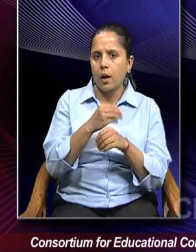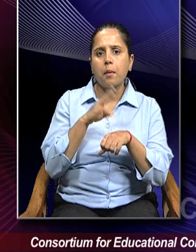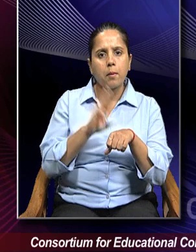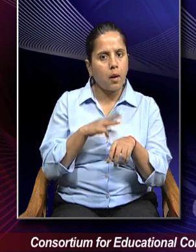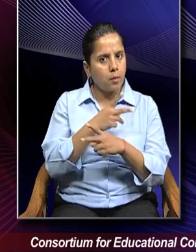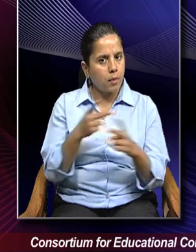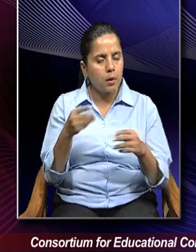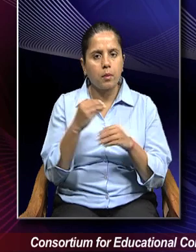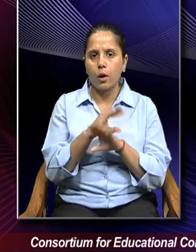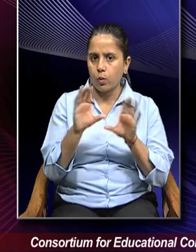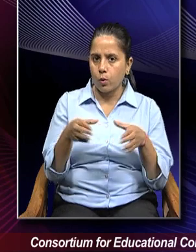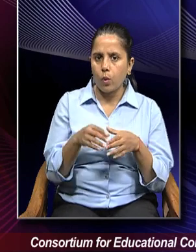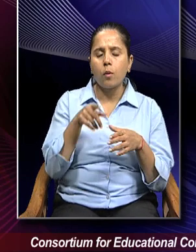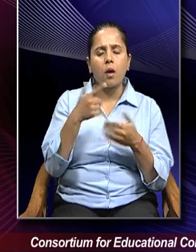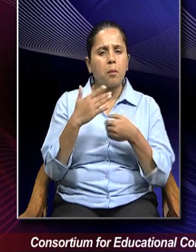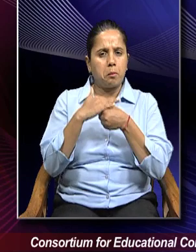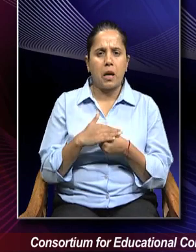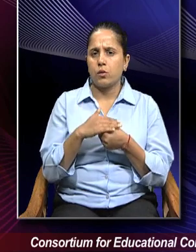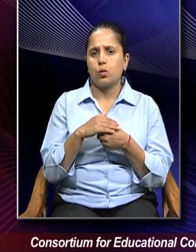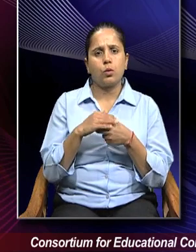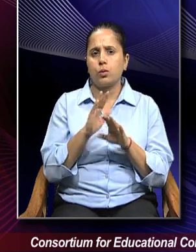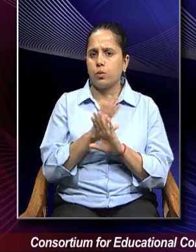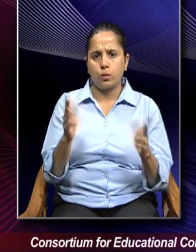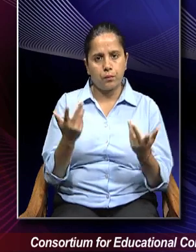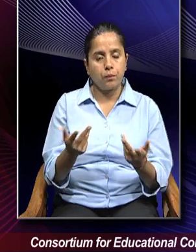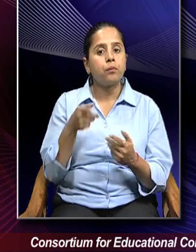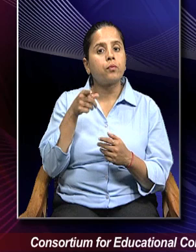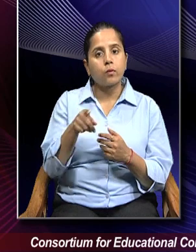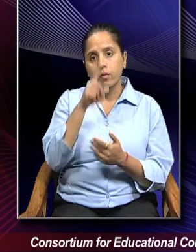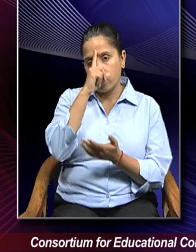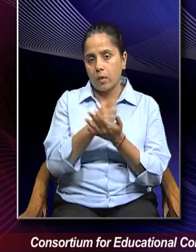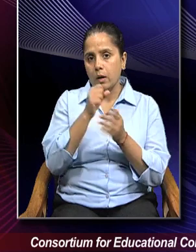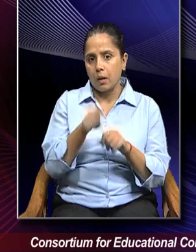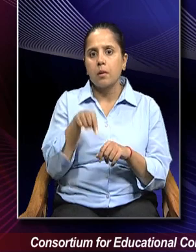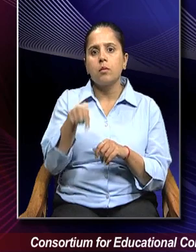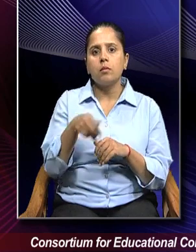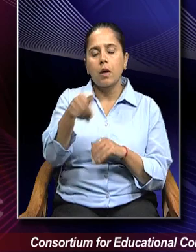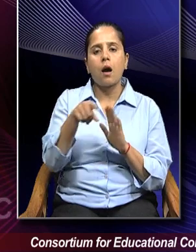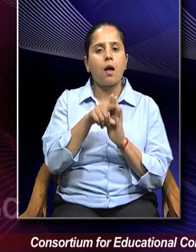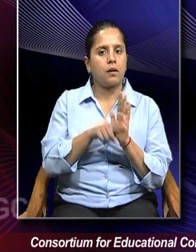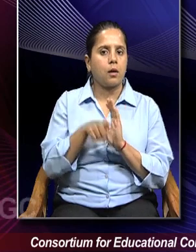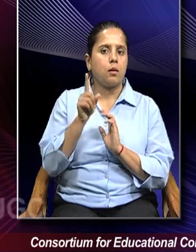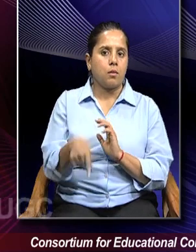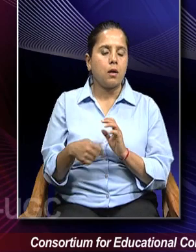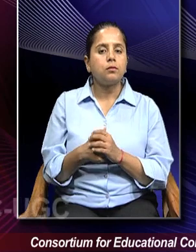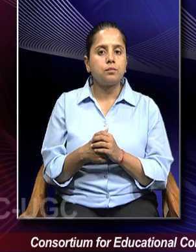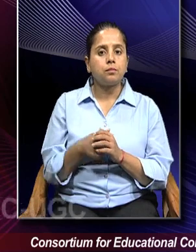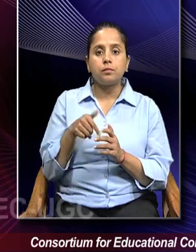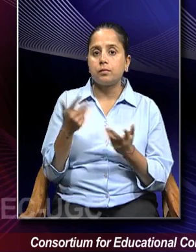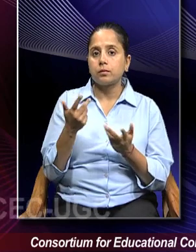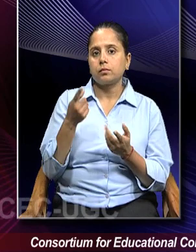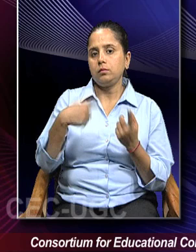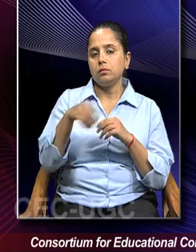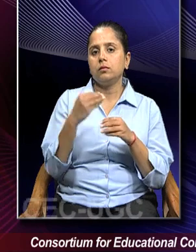with your peer group without any pressure, then of course the decision is deemed to be an ethical one, because your